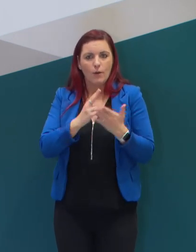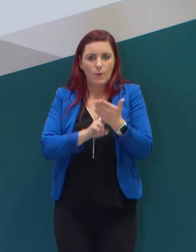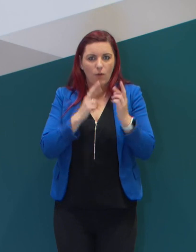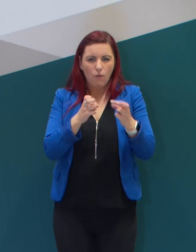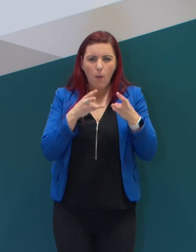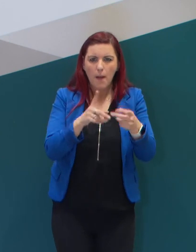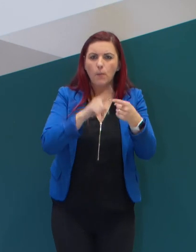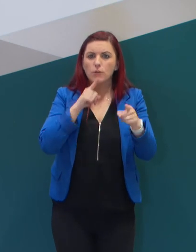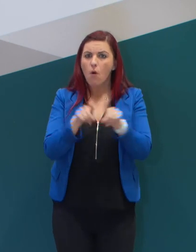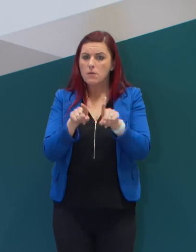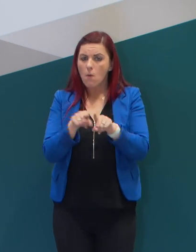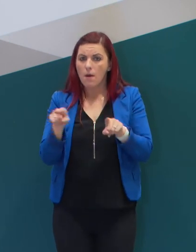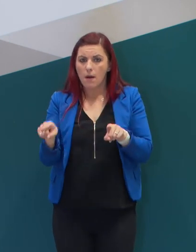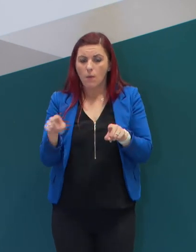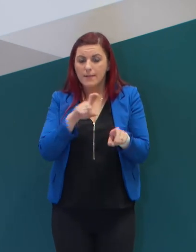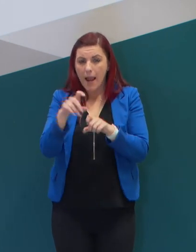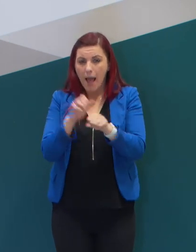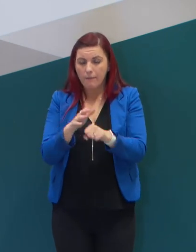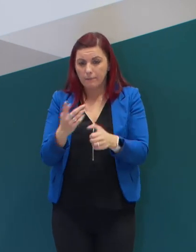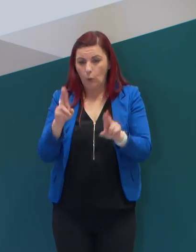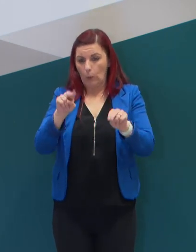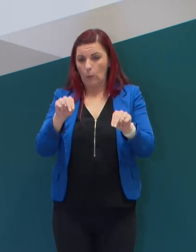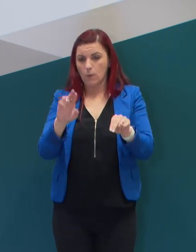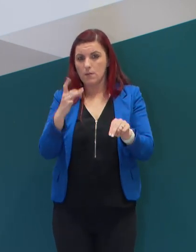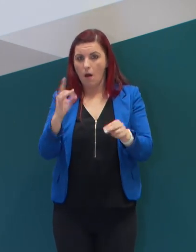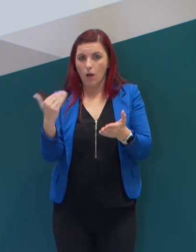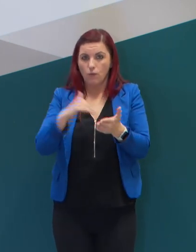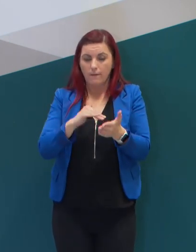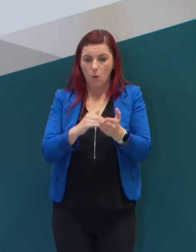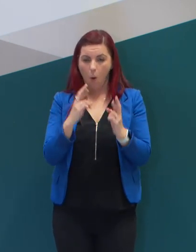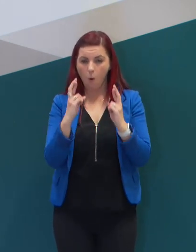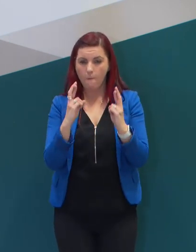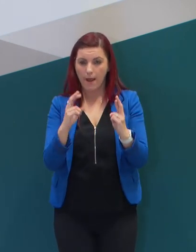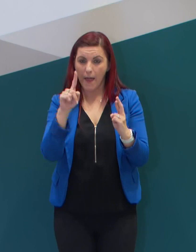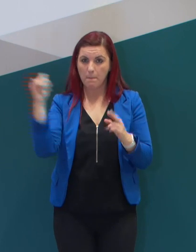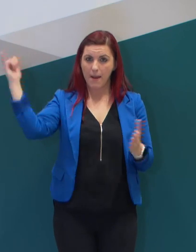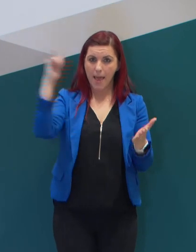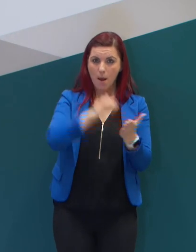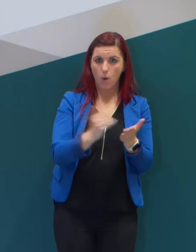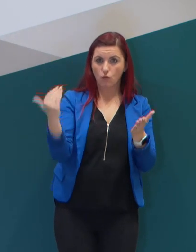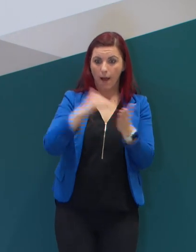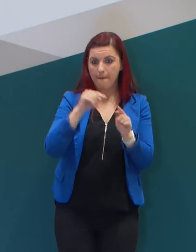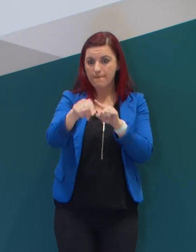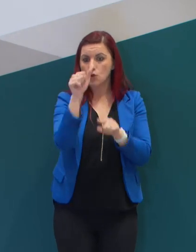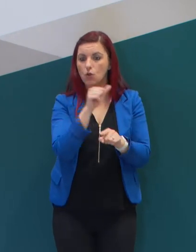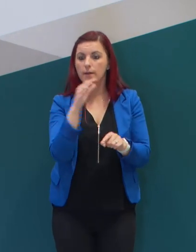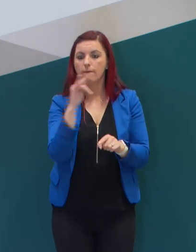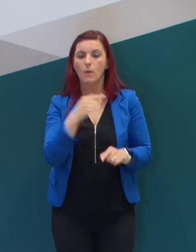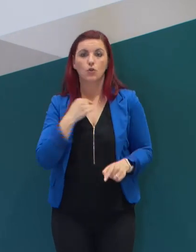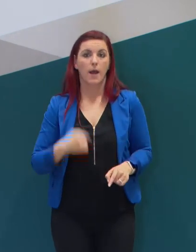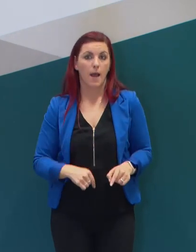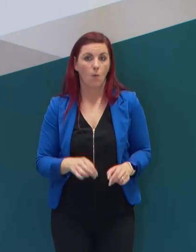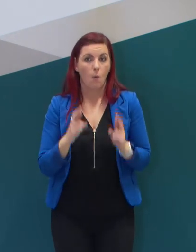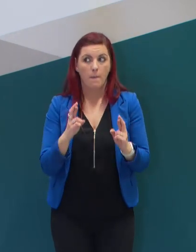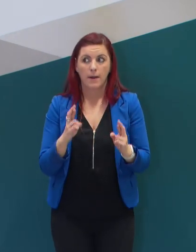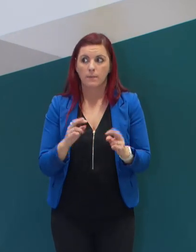that, hopefully that the first of many protected planes coming from China this coming Sunday. We're hoping that will start. One more